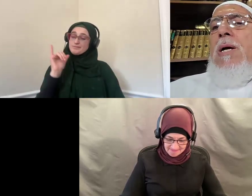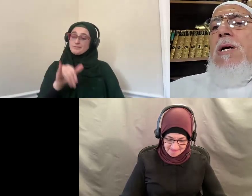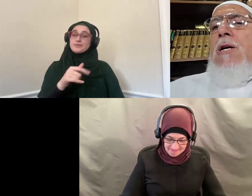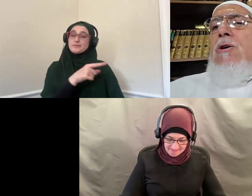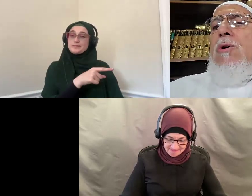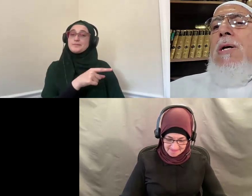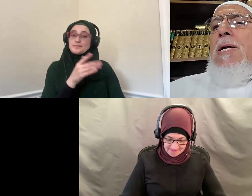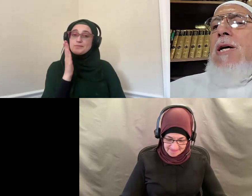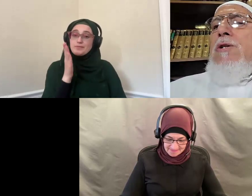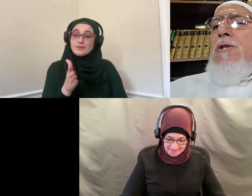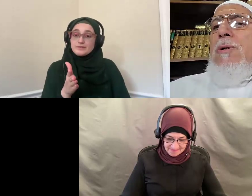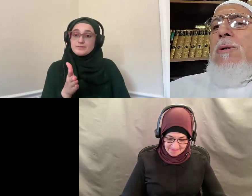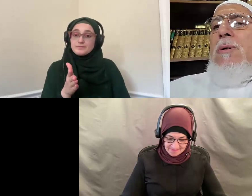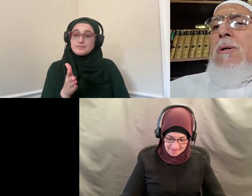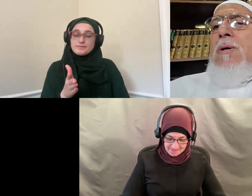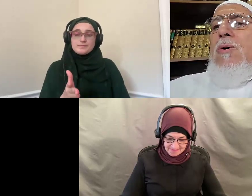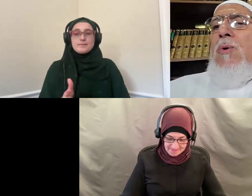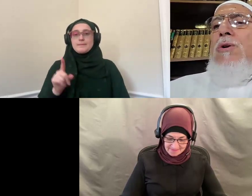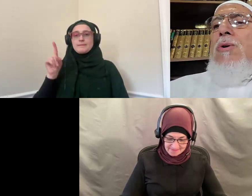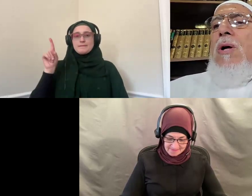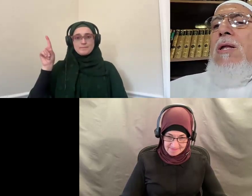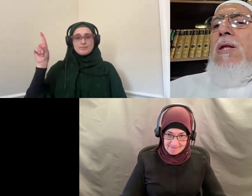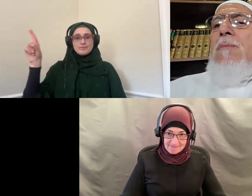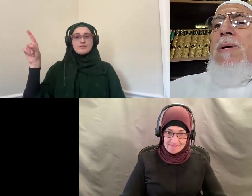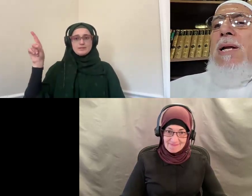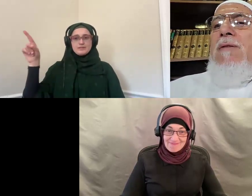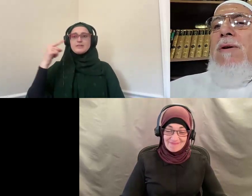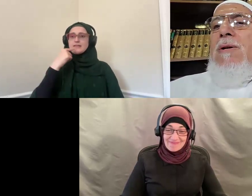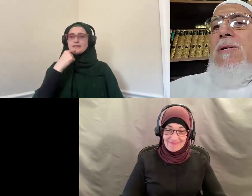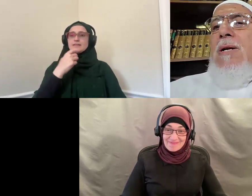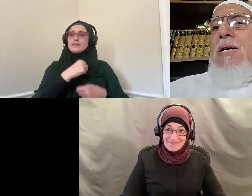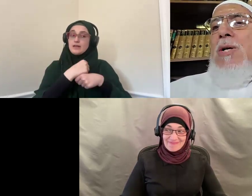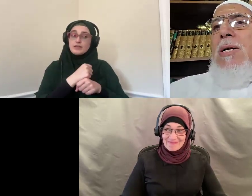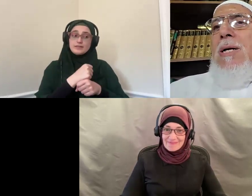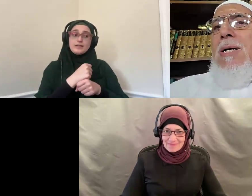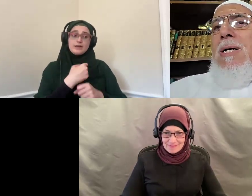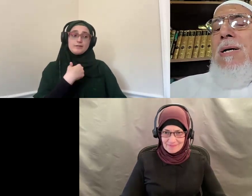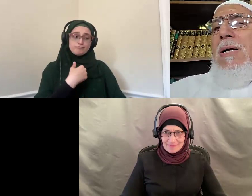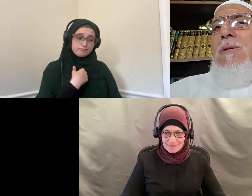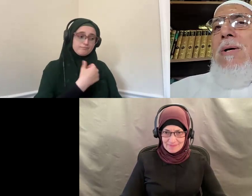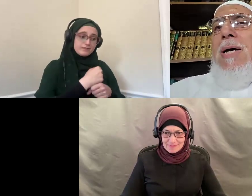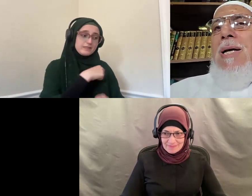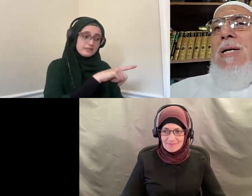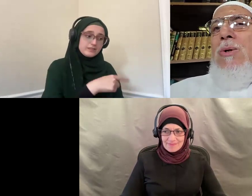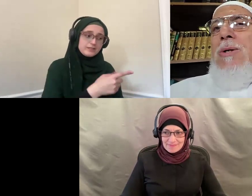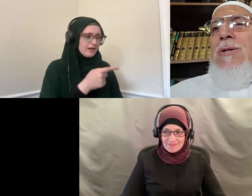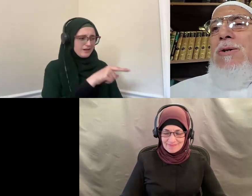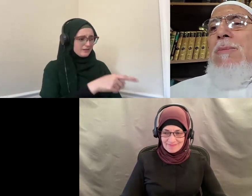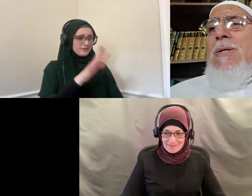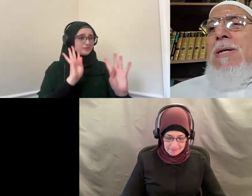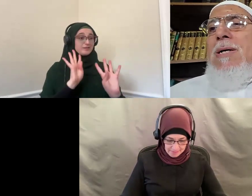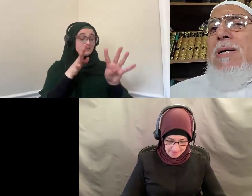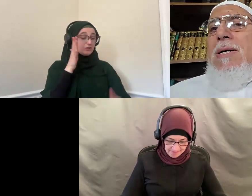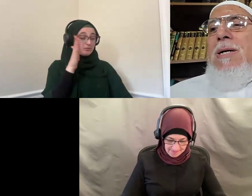is we who created you. Will you not then believe in resurrection? Allah subhanahu wa ta'ala is talking